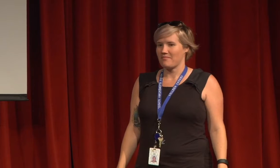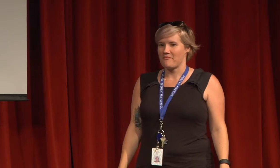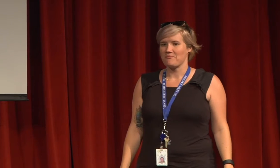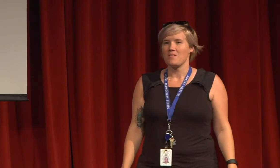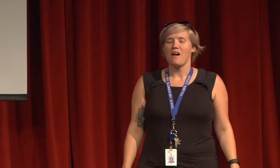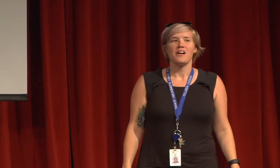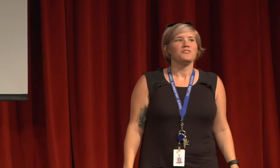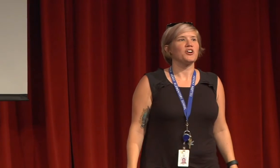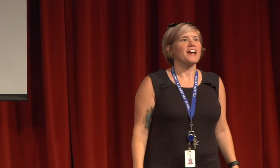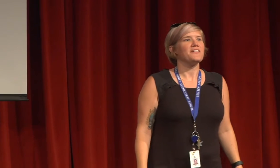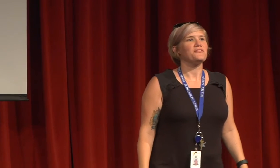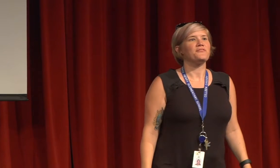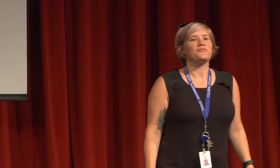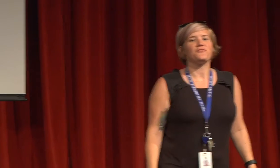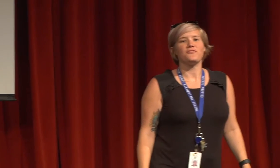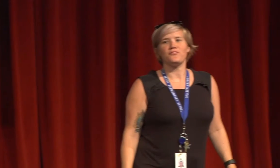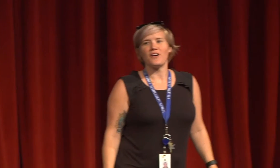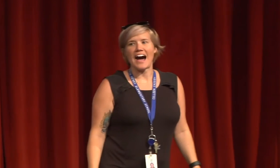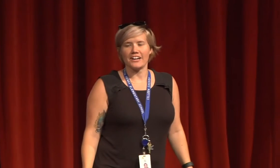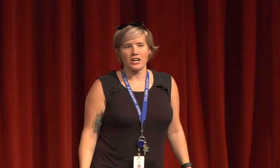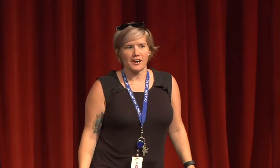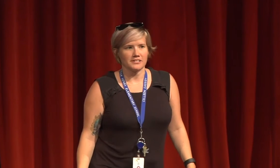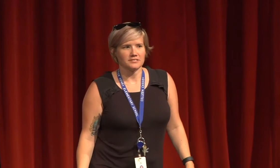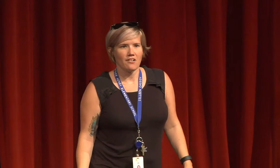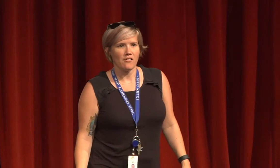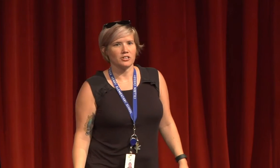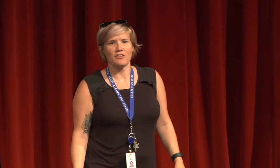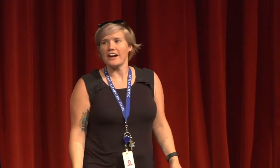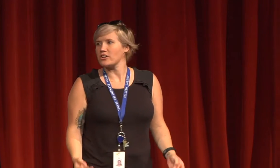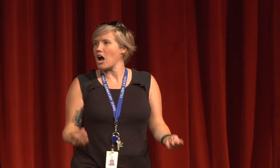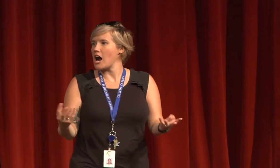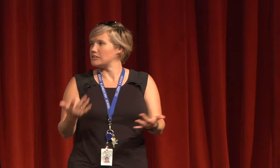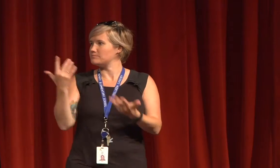For a fire or fire alarm.